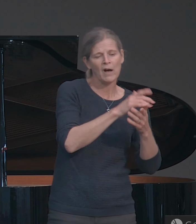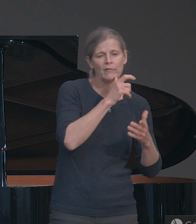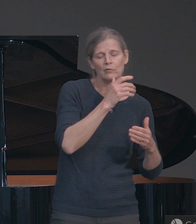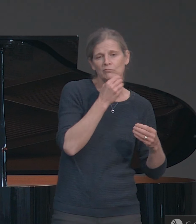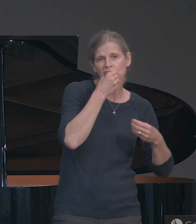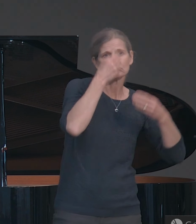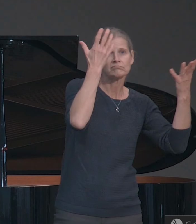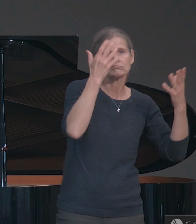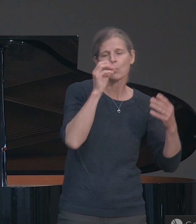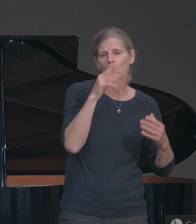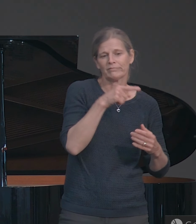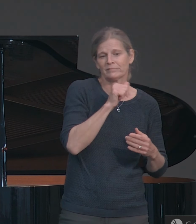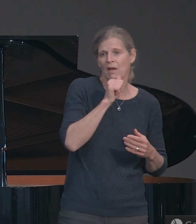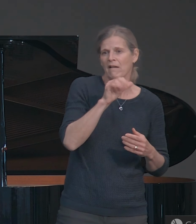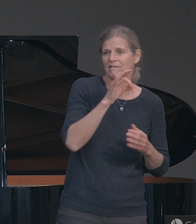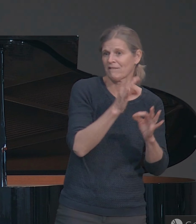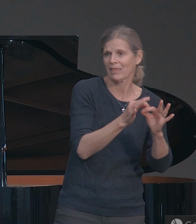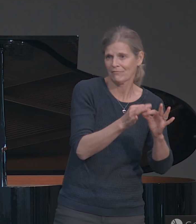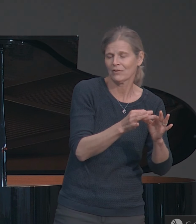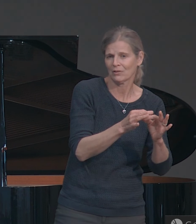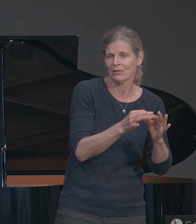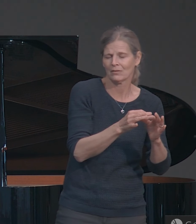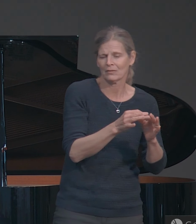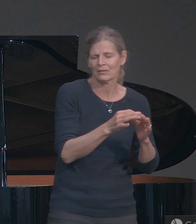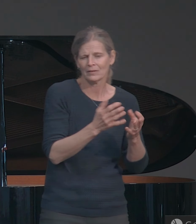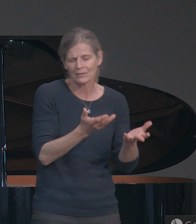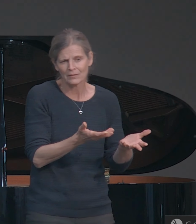his unfaithful wife.